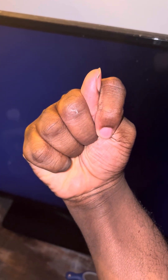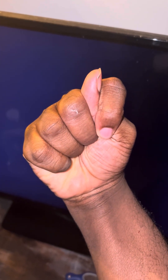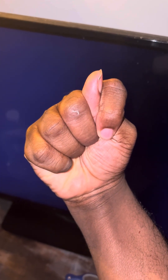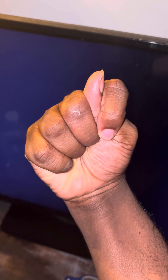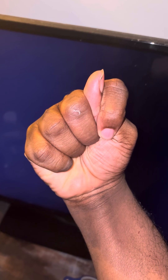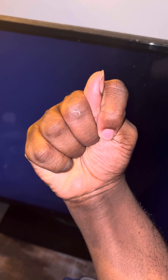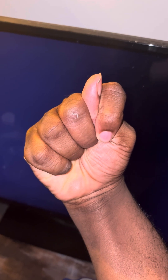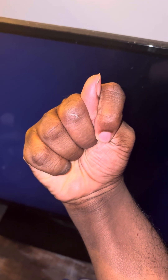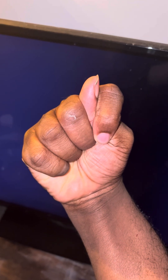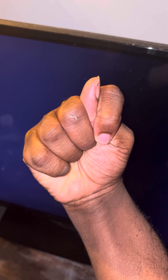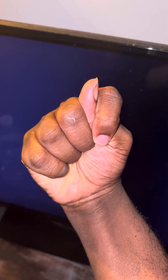T,